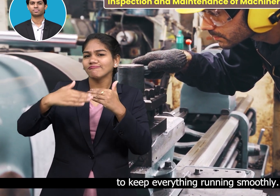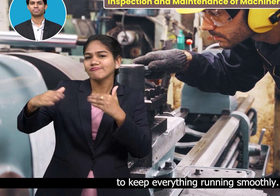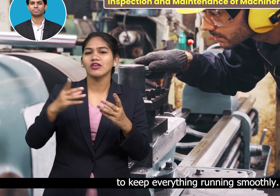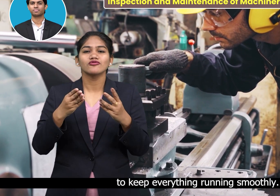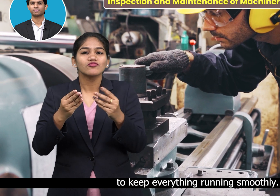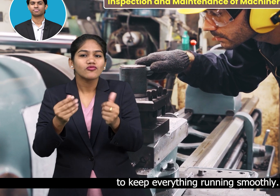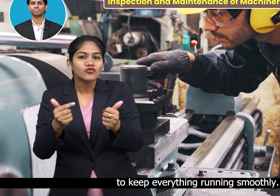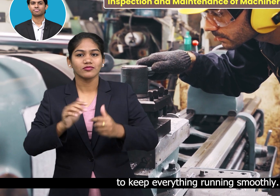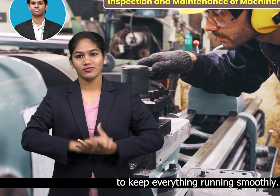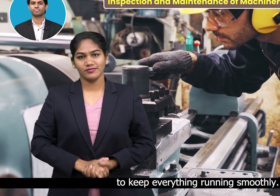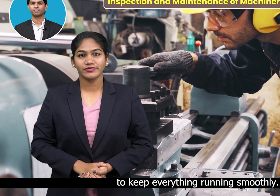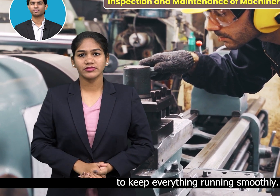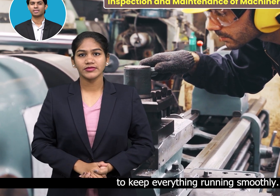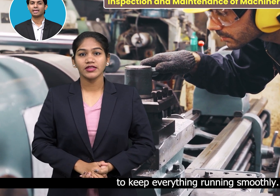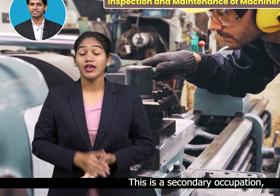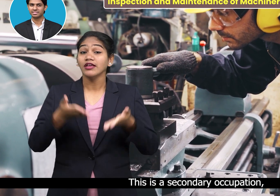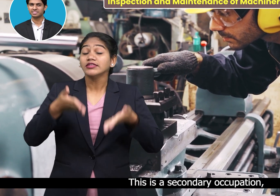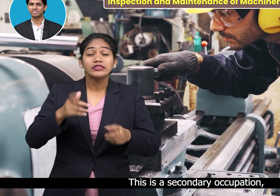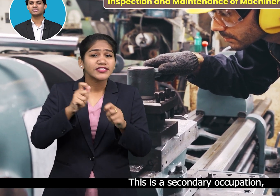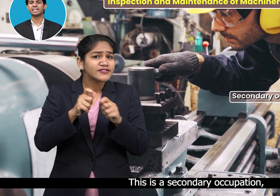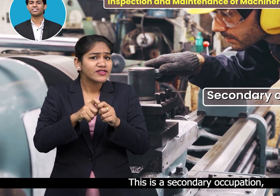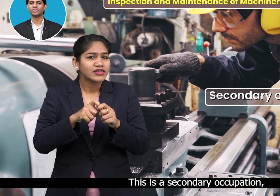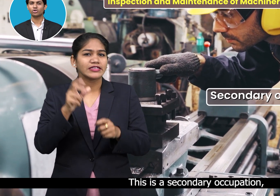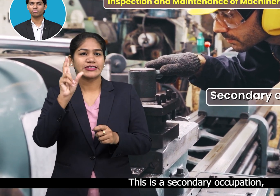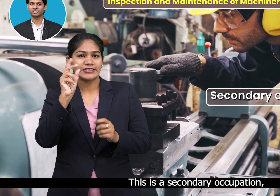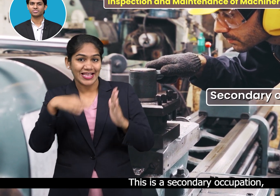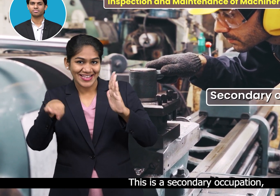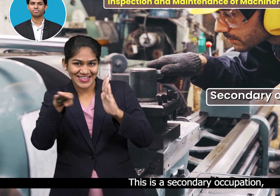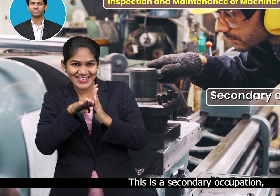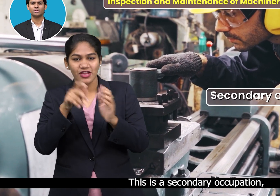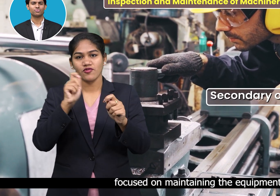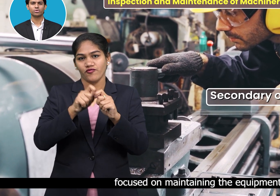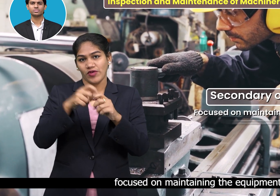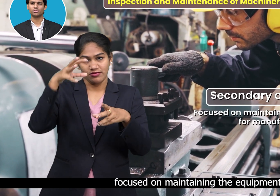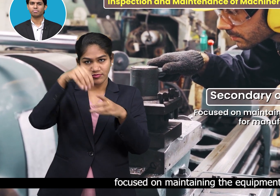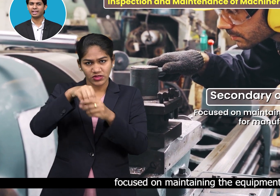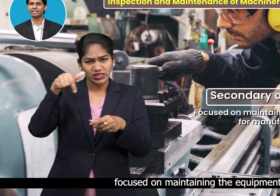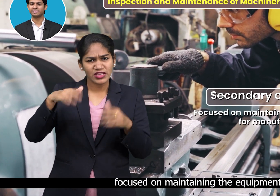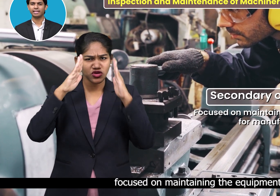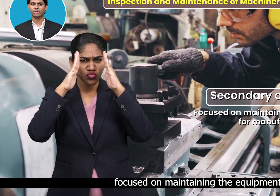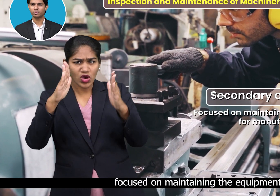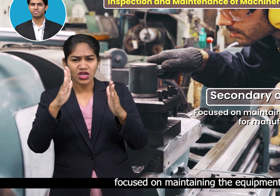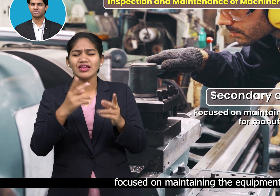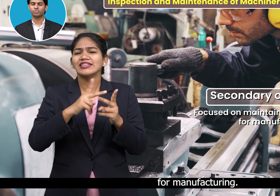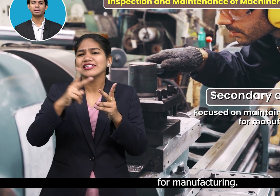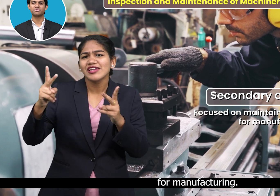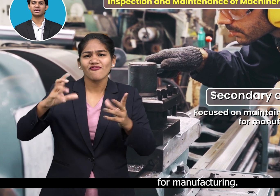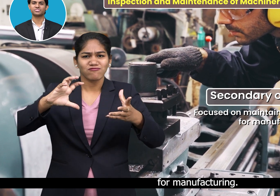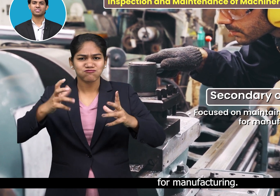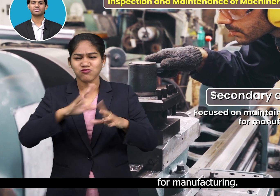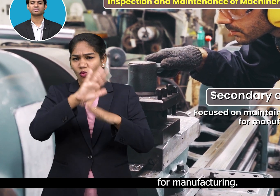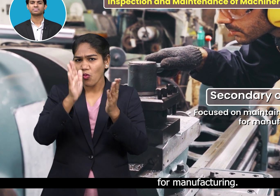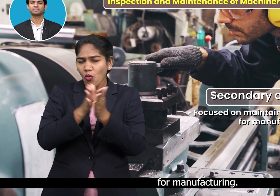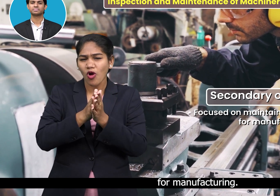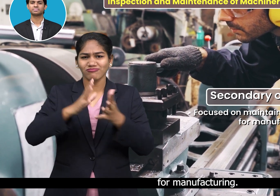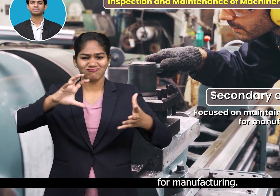This is a secondary occupation, focused on maintaining the equipment for